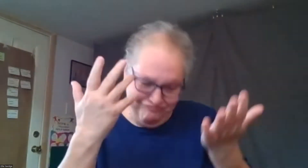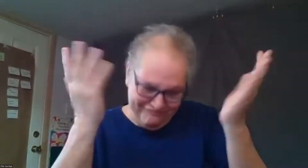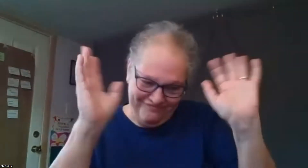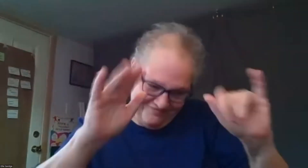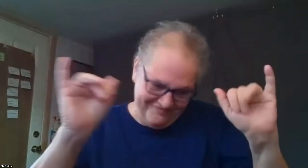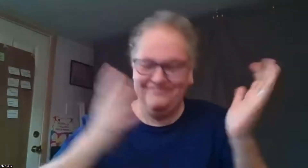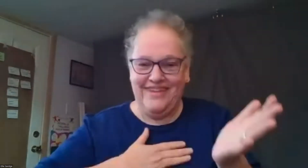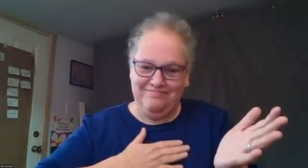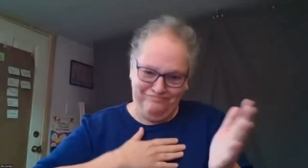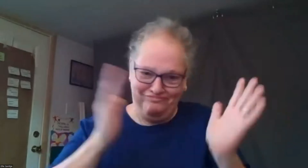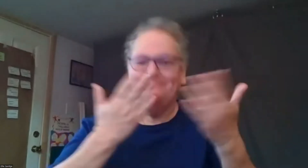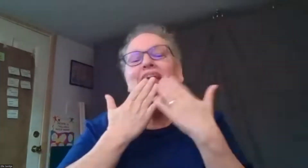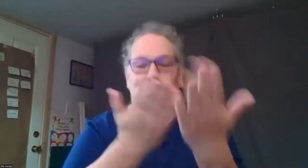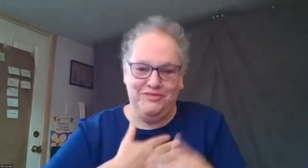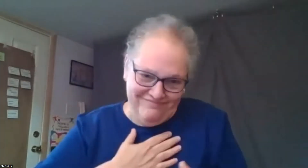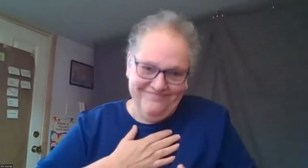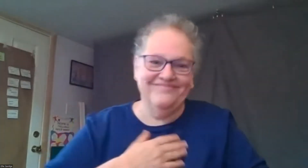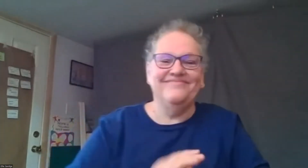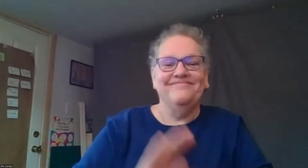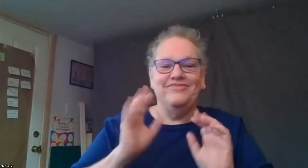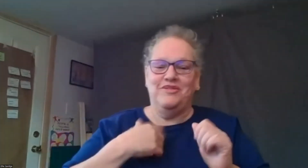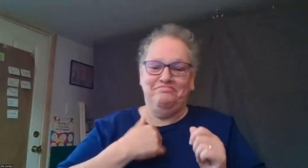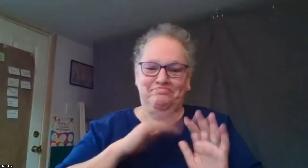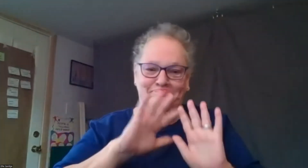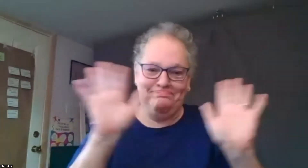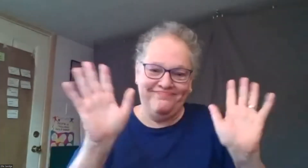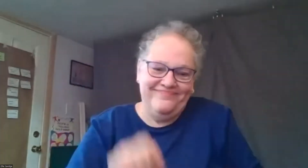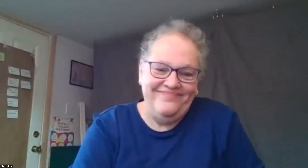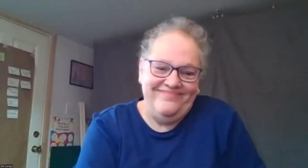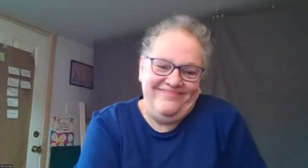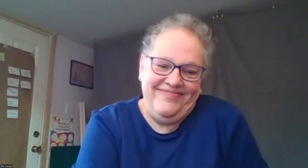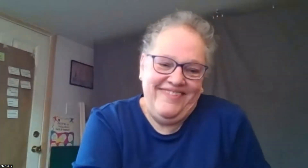our community. And so I thank you so much from the bottom of my heart. Thank you.